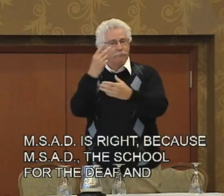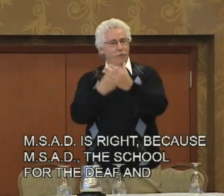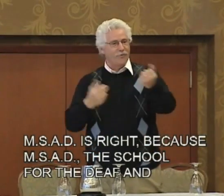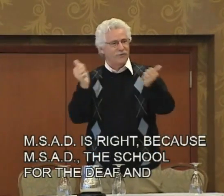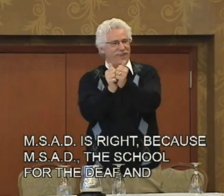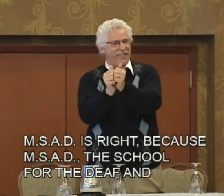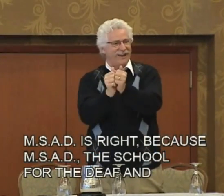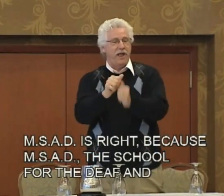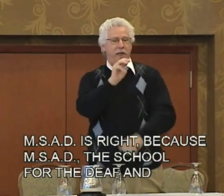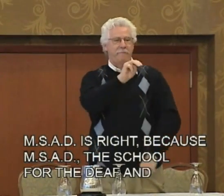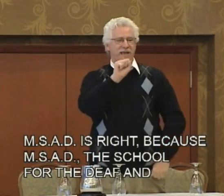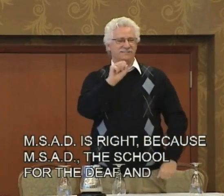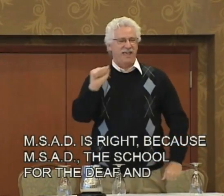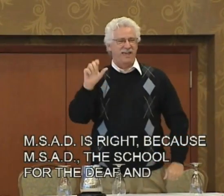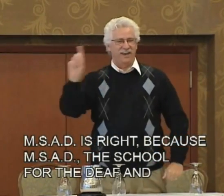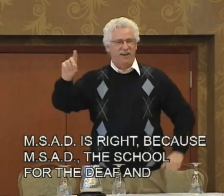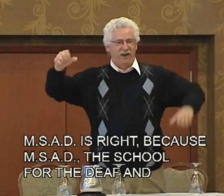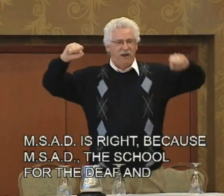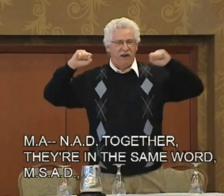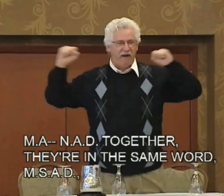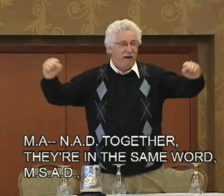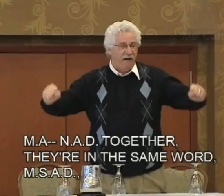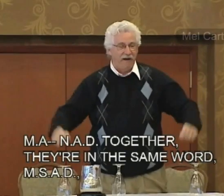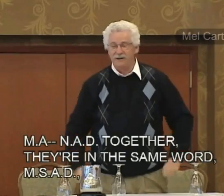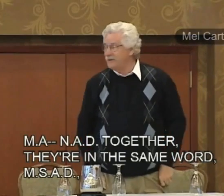MAD together they're in the same word MSAD great